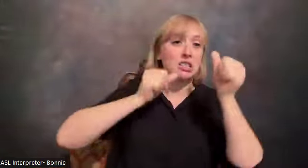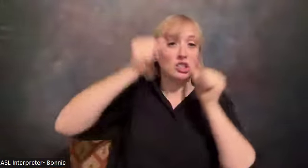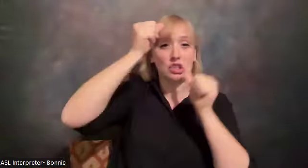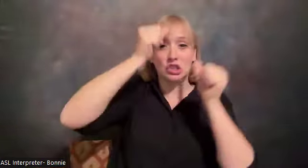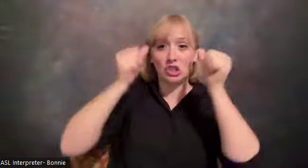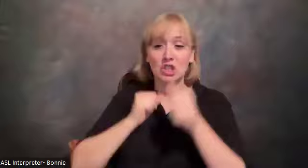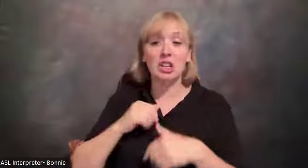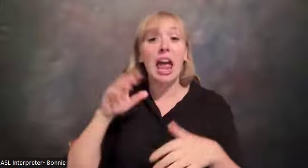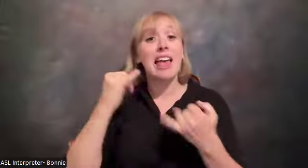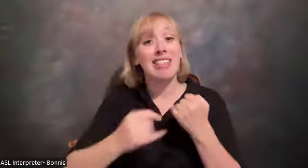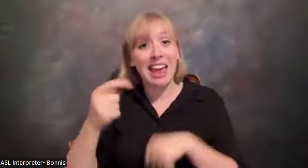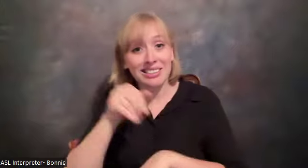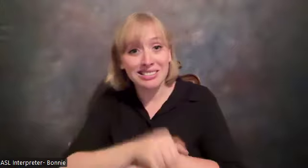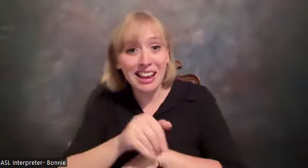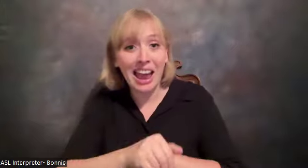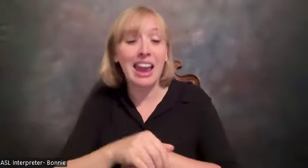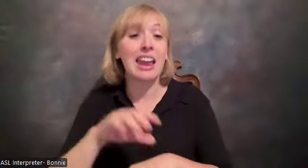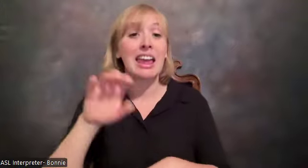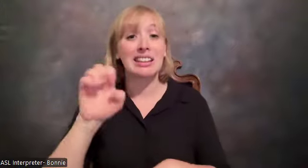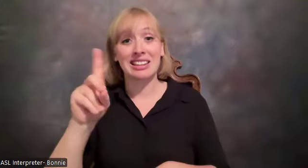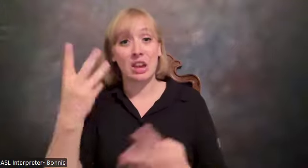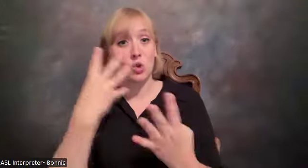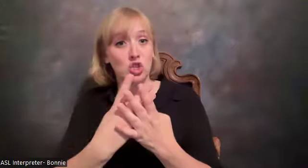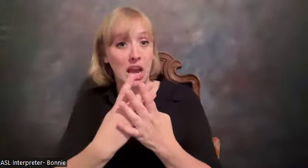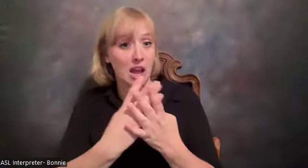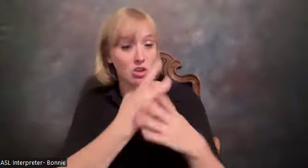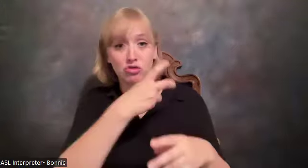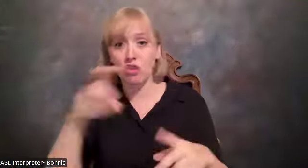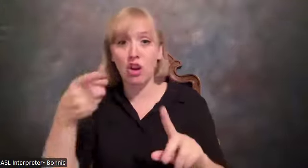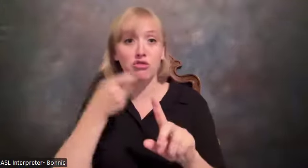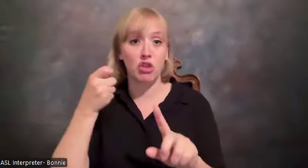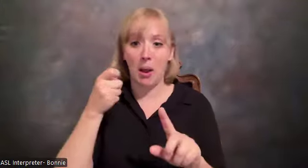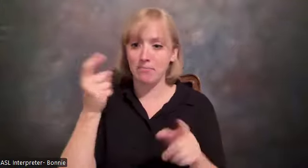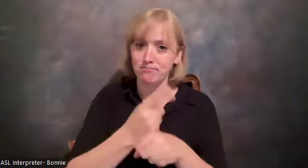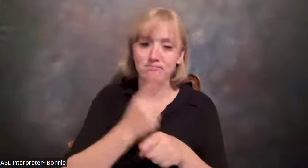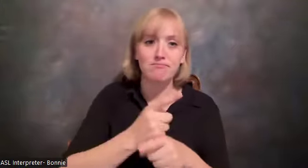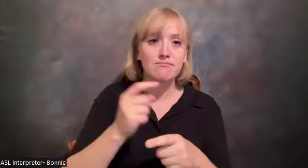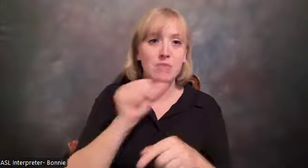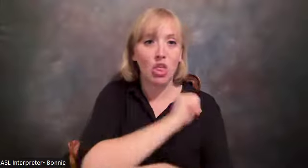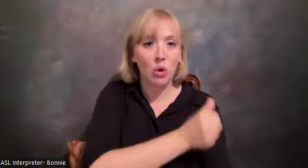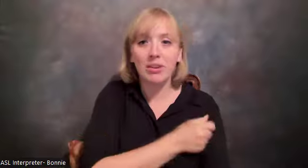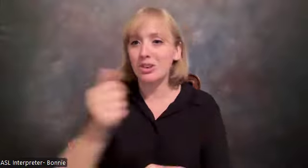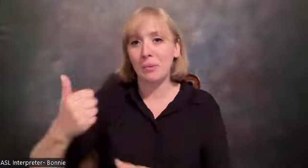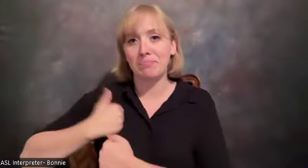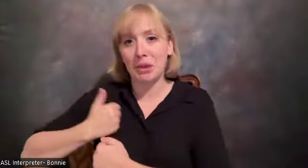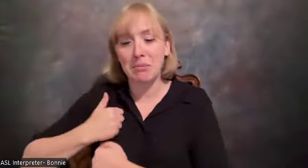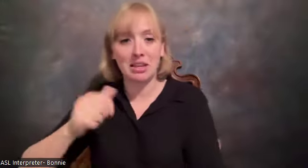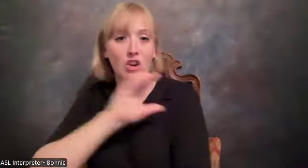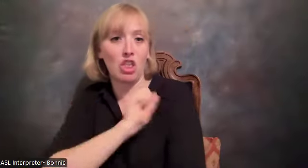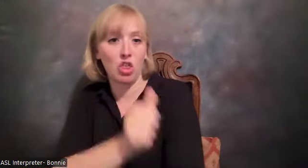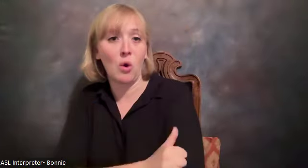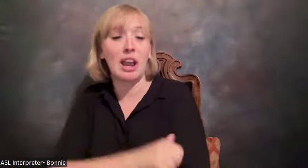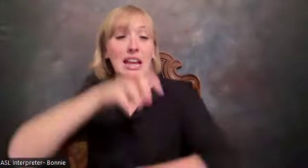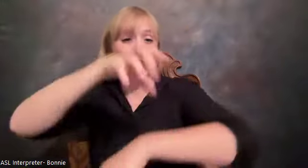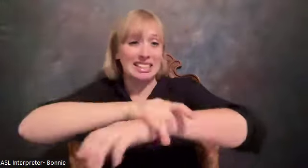being led out of the San Diego jail, being transferred from civilian authorities back to military authorities. The handcuffs were